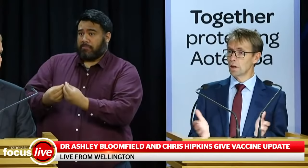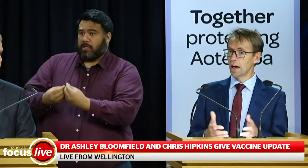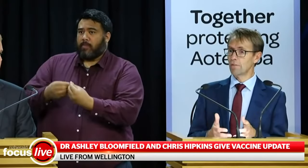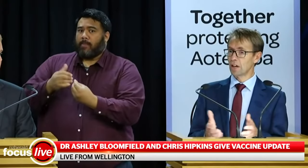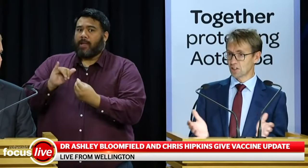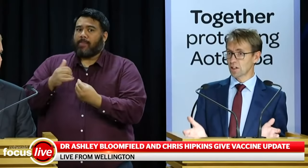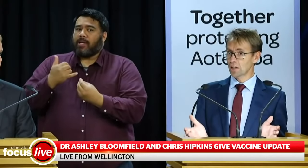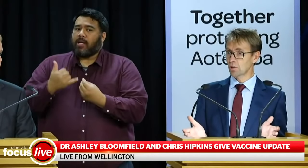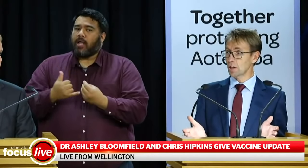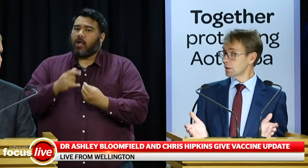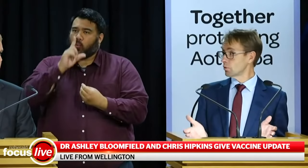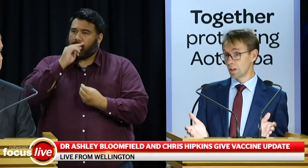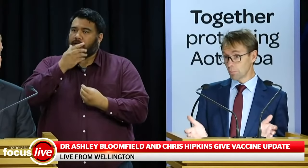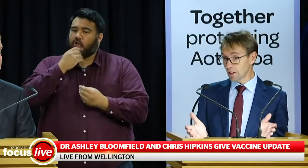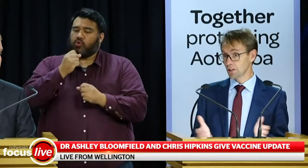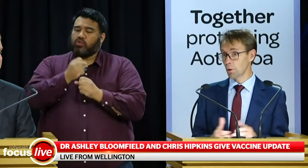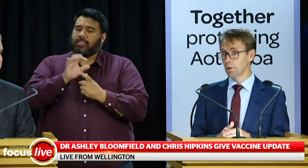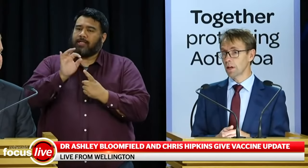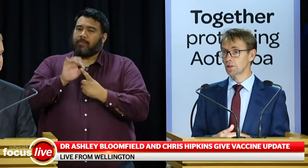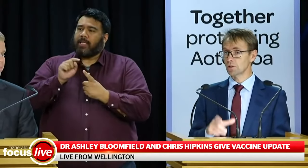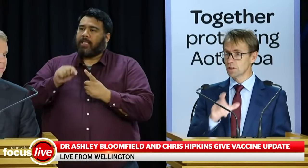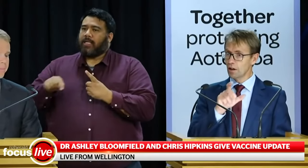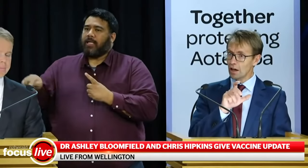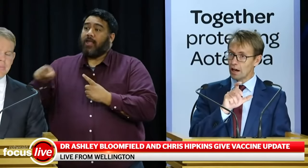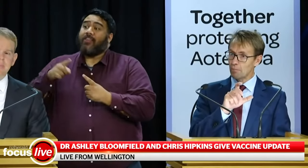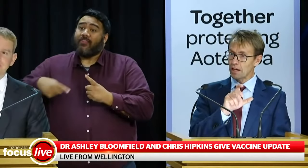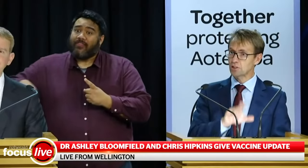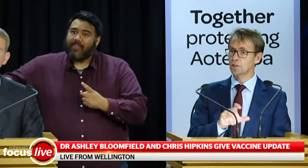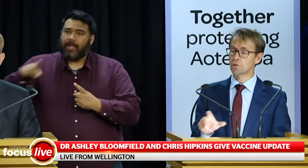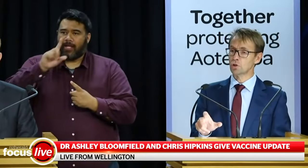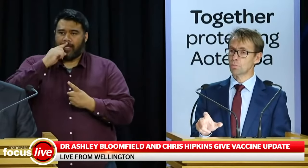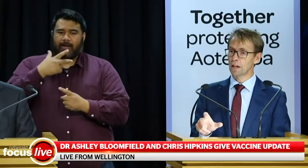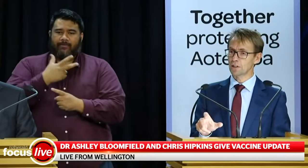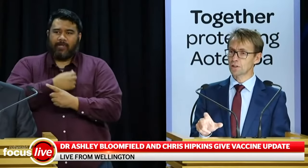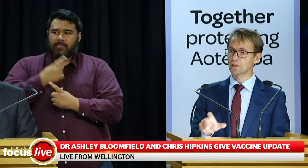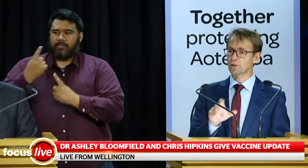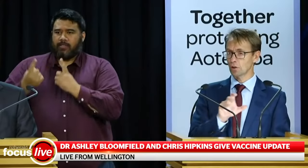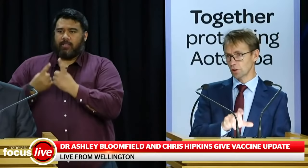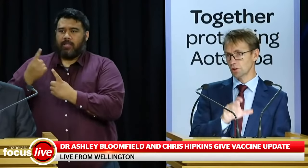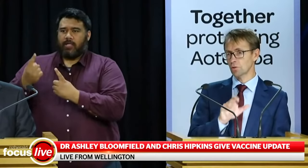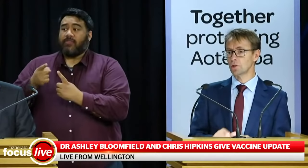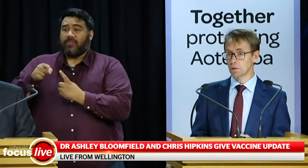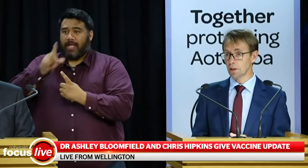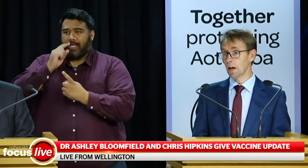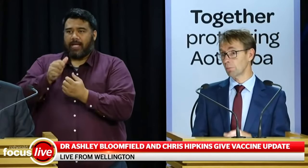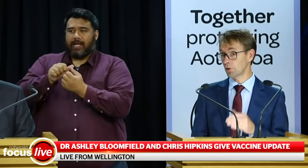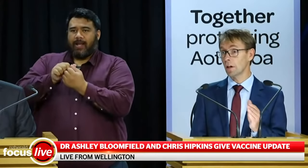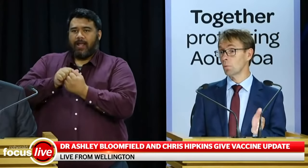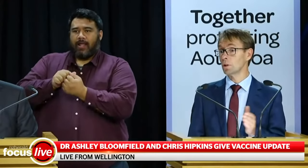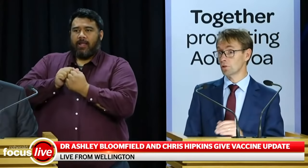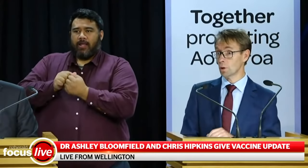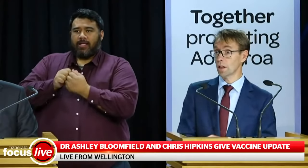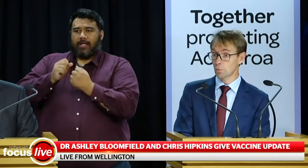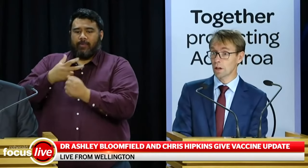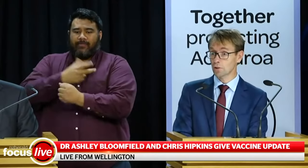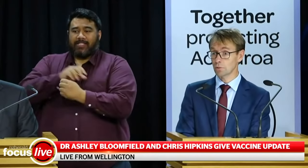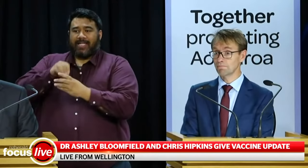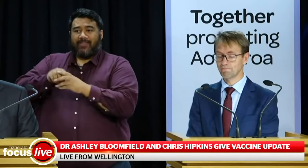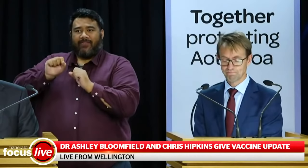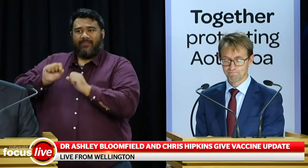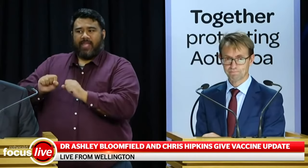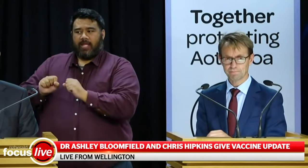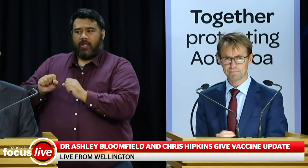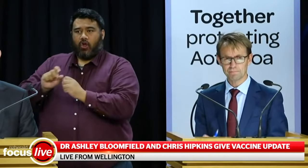to vaccinate their practice populations as individual practices, not just through GP hubs. So that work is well underway